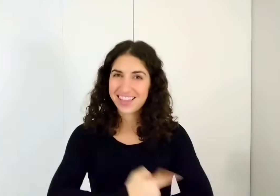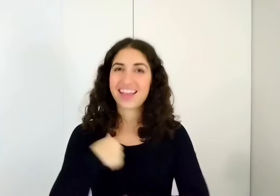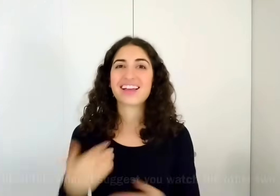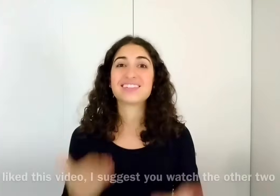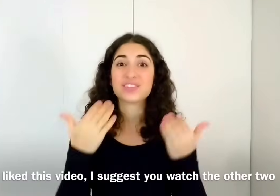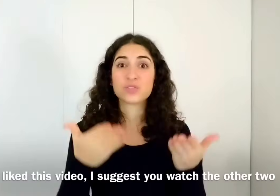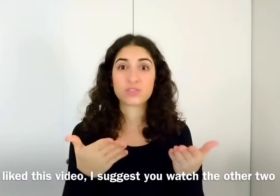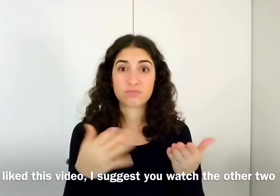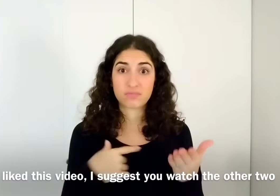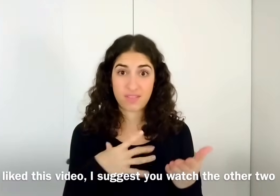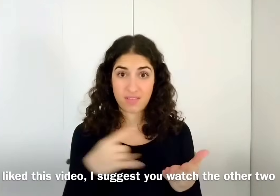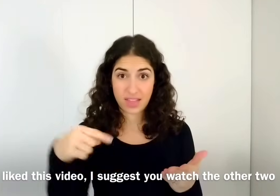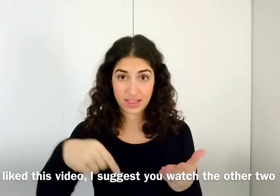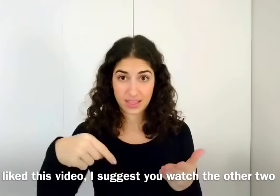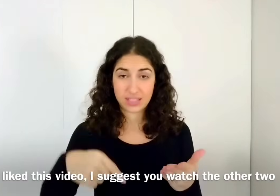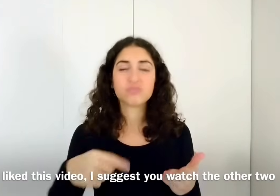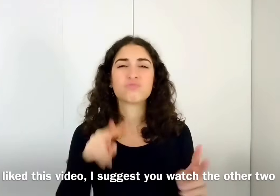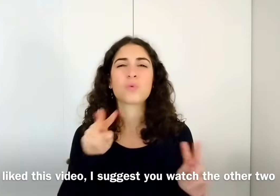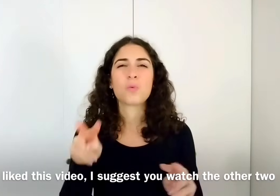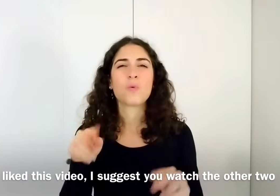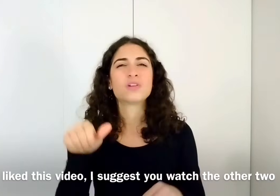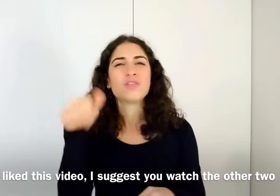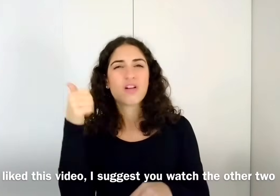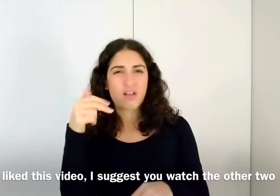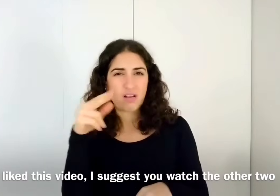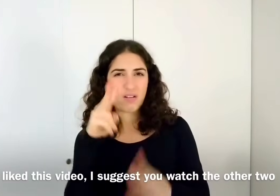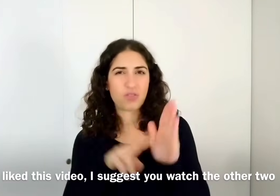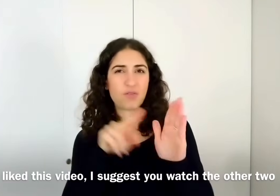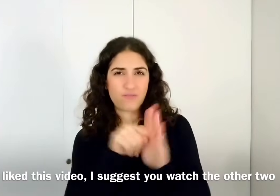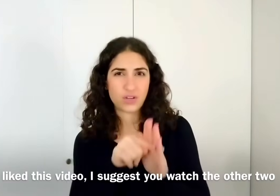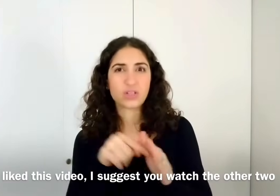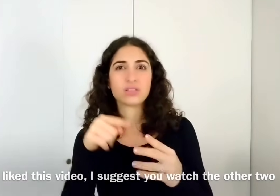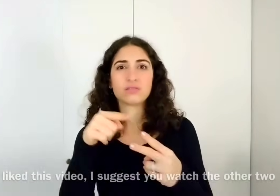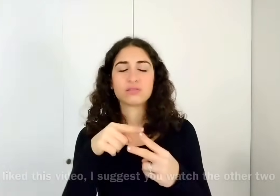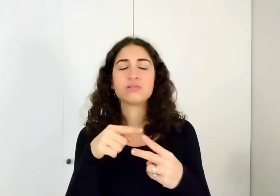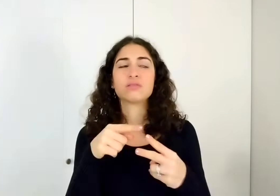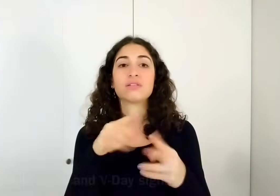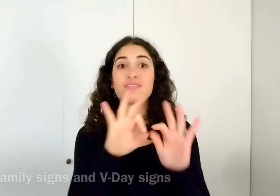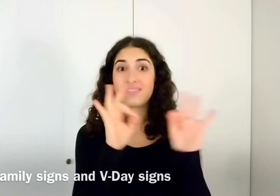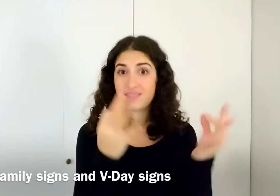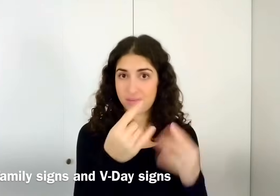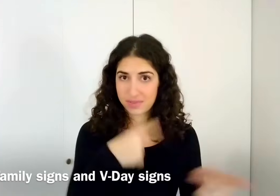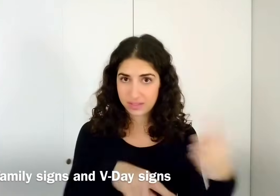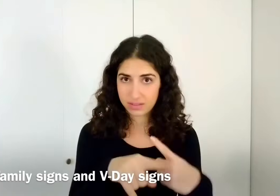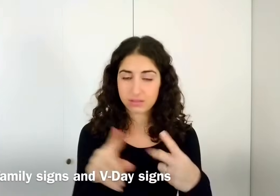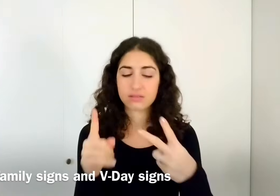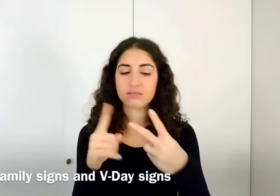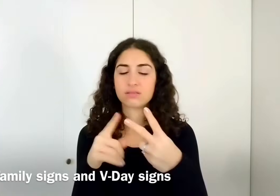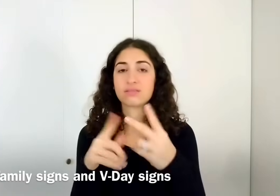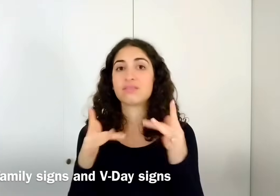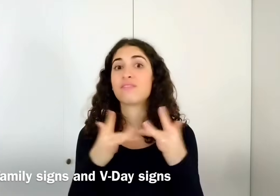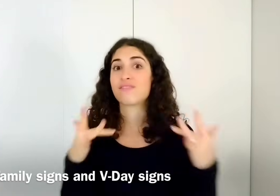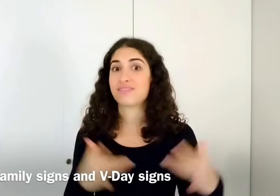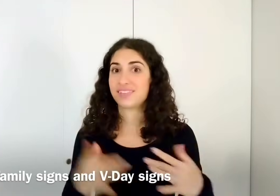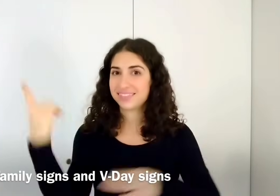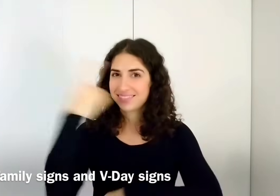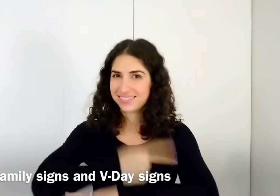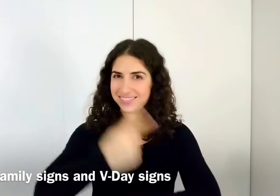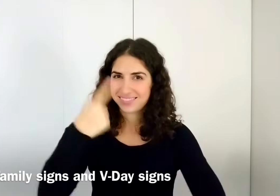Day. I suggest, if you like this video, that you watch the others also related to family signs and Valentine's